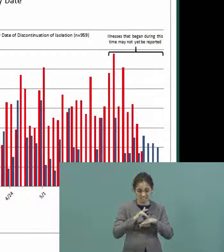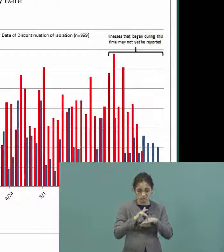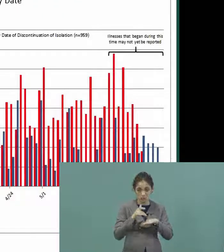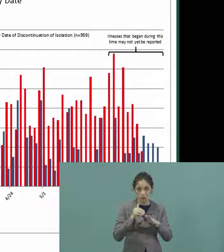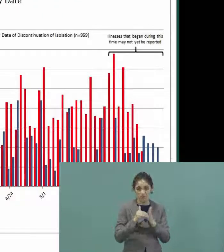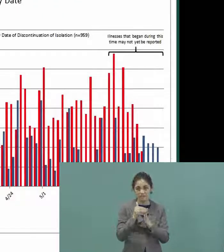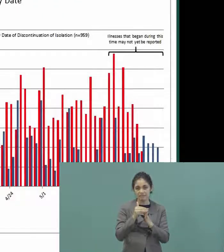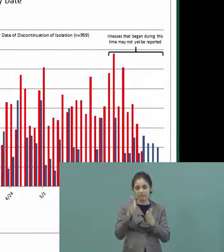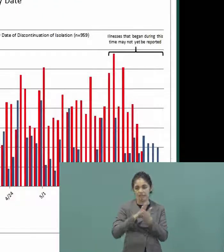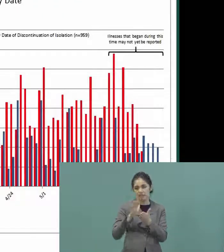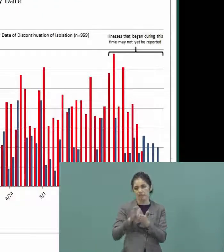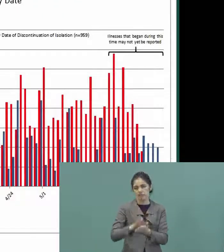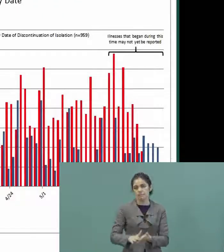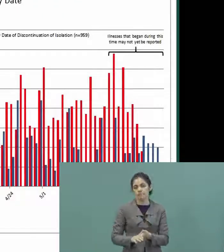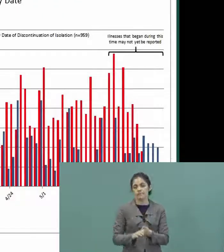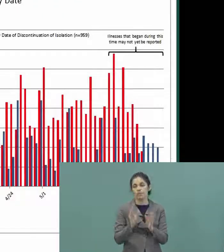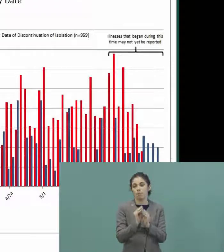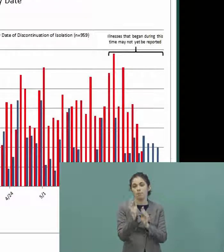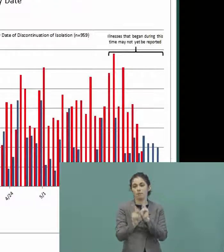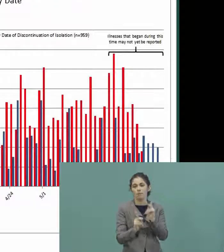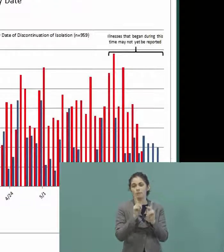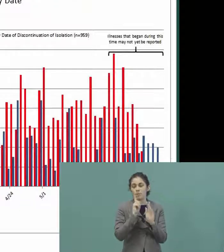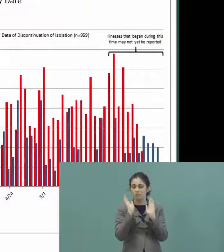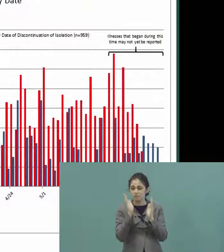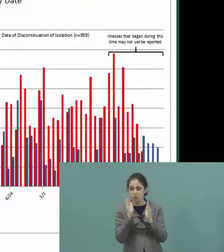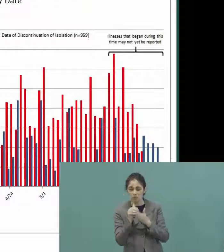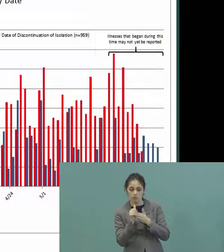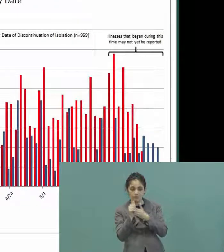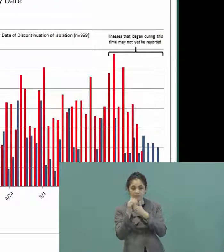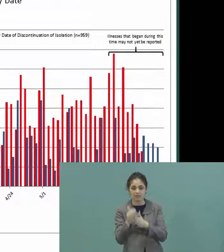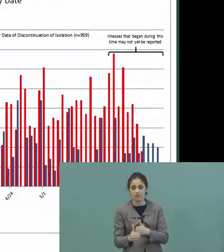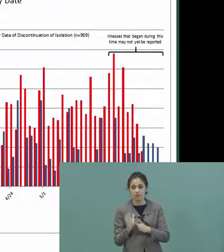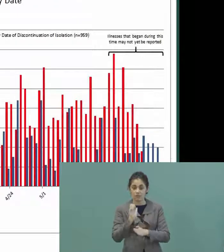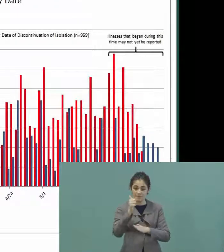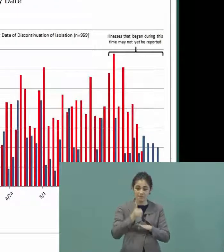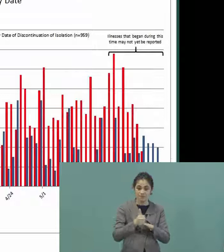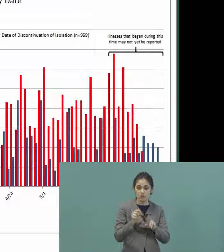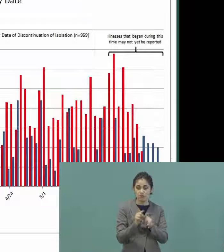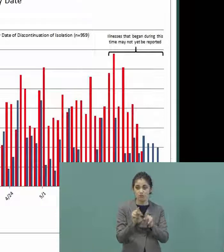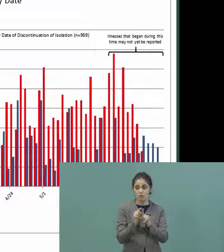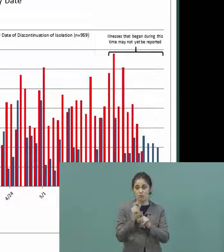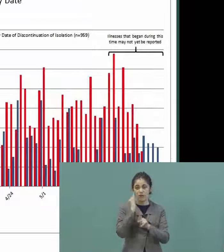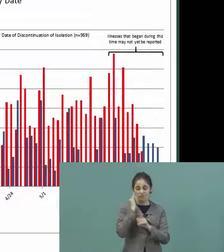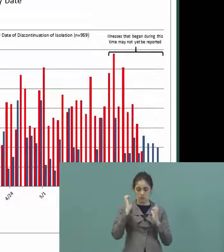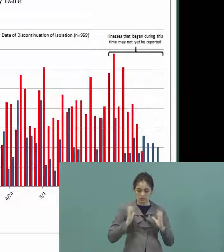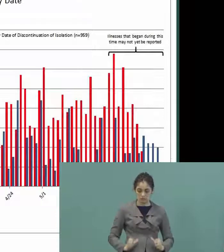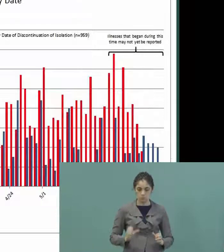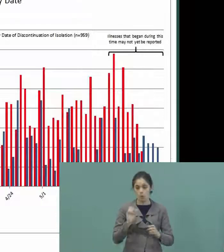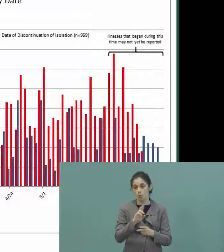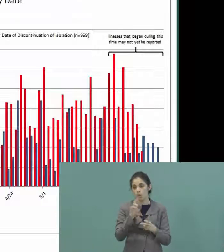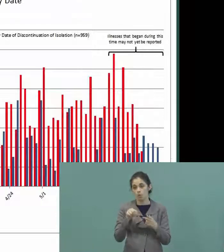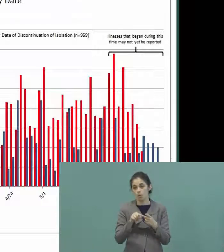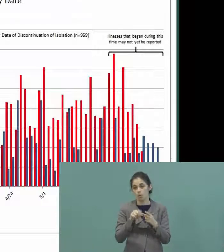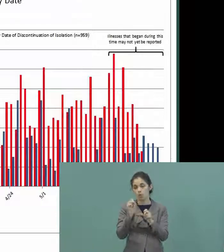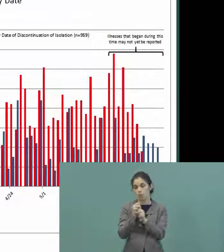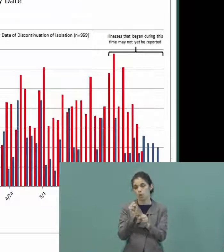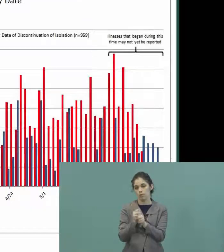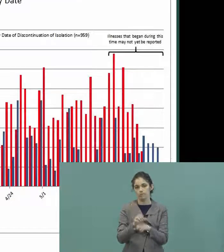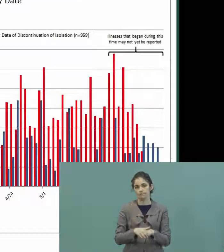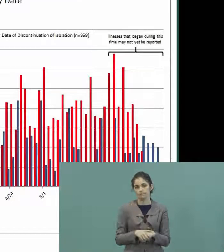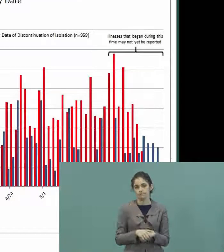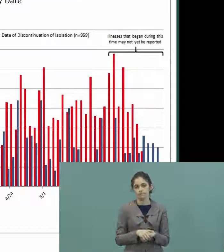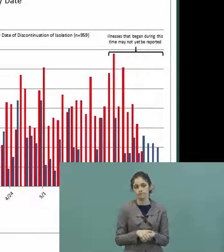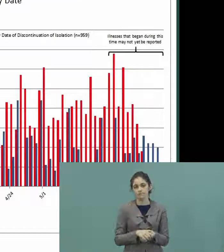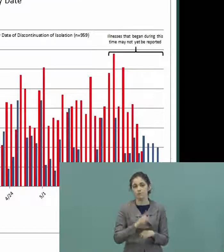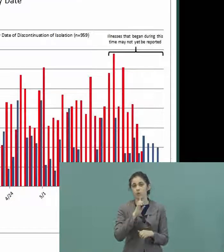surfaces. We need folks to please listen to guidance from establishments where they're customers or where you work.